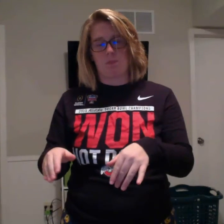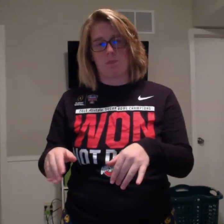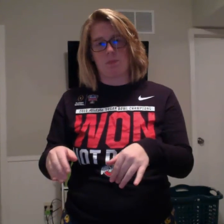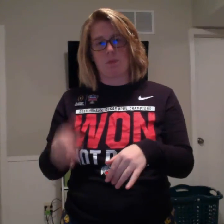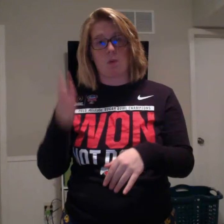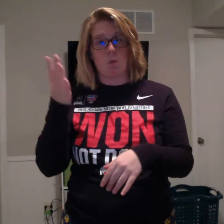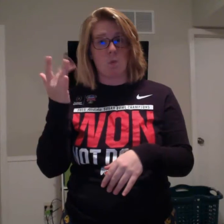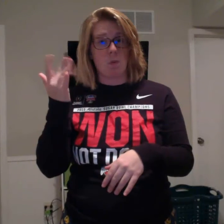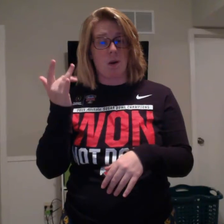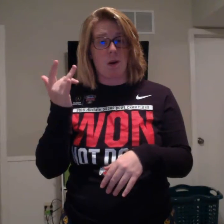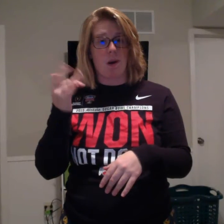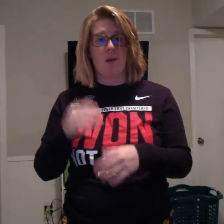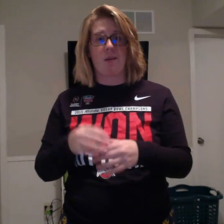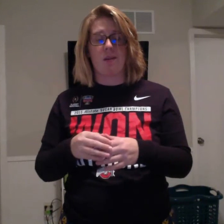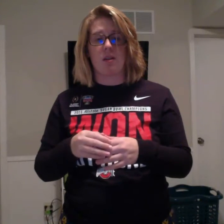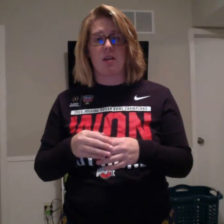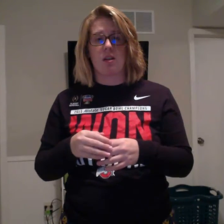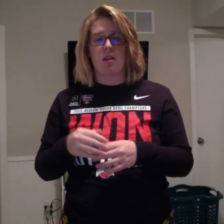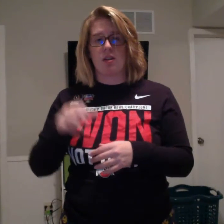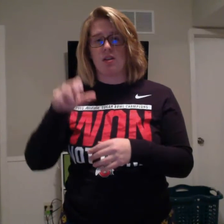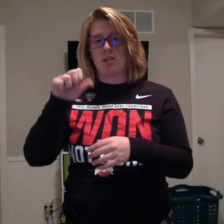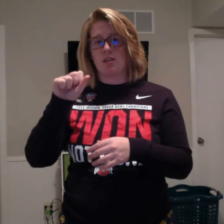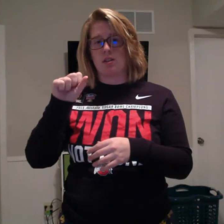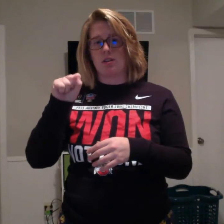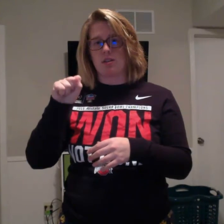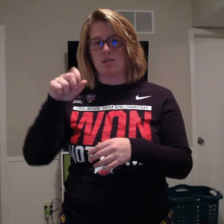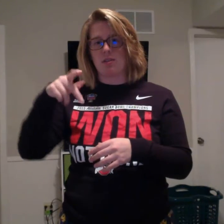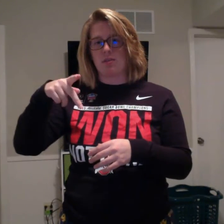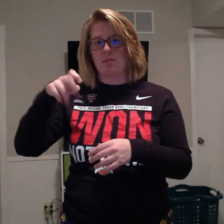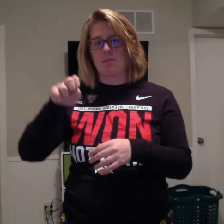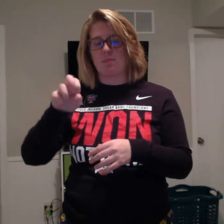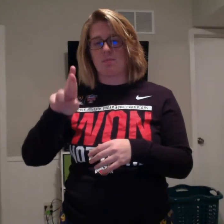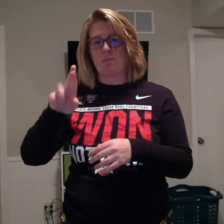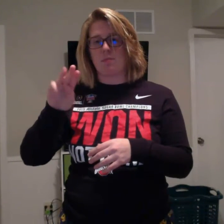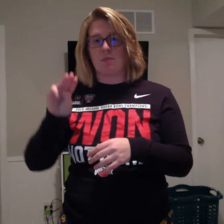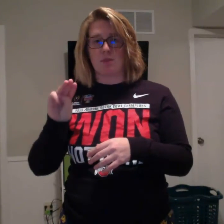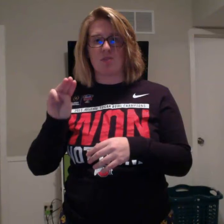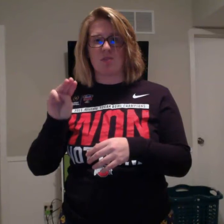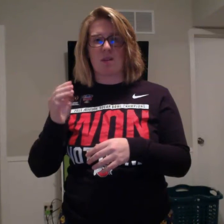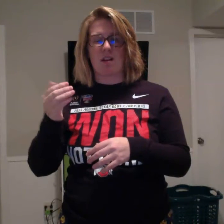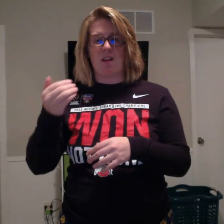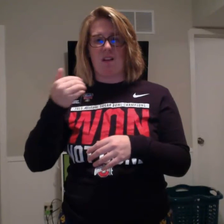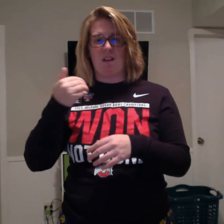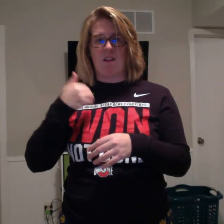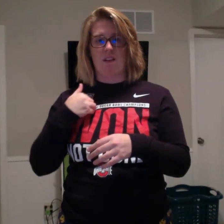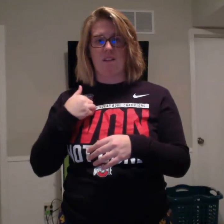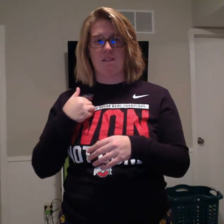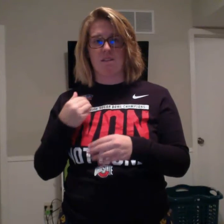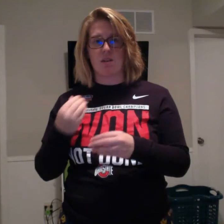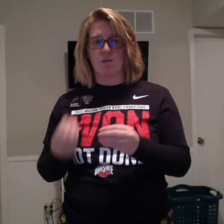reasons that remain unknown, people with 36 to 39 repeats can show reduced penetrance. Some may